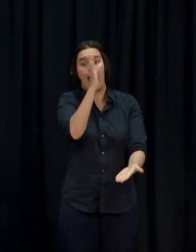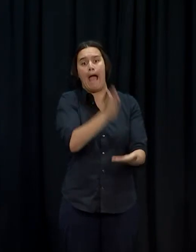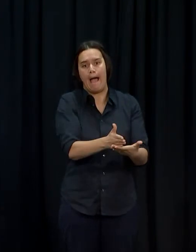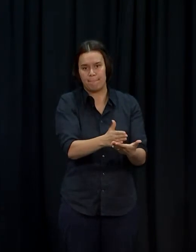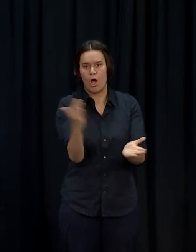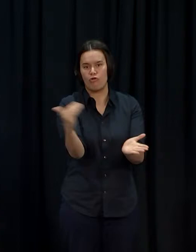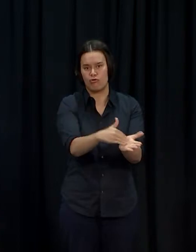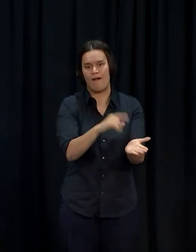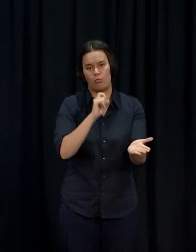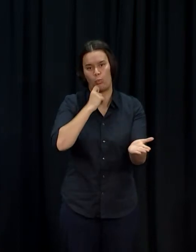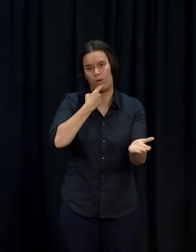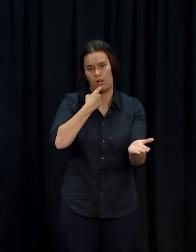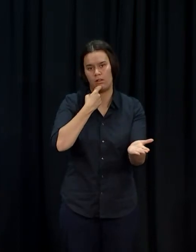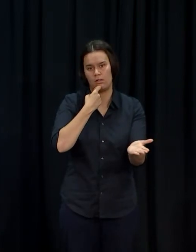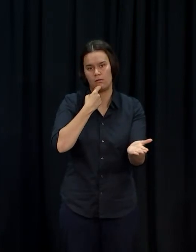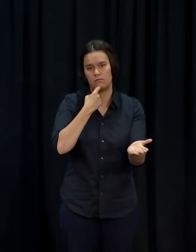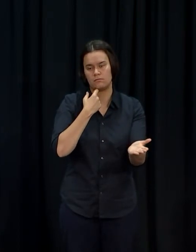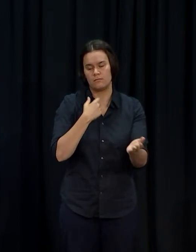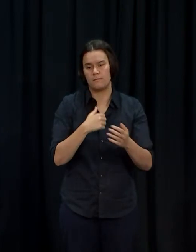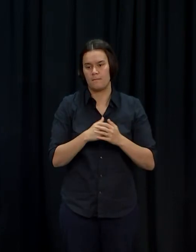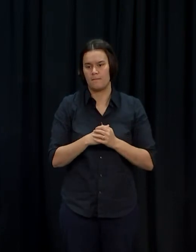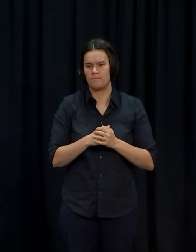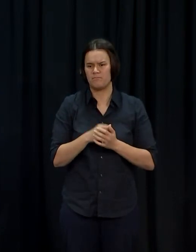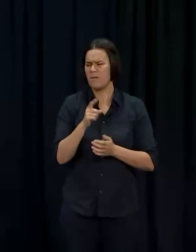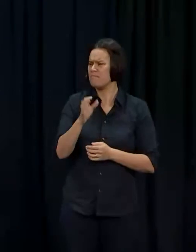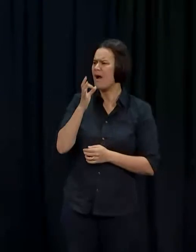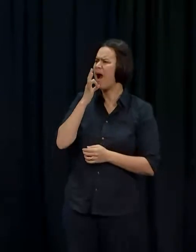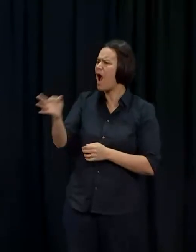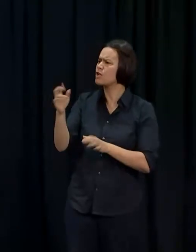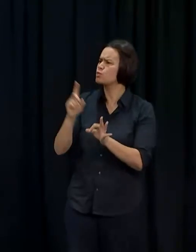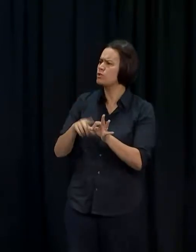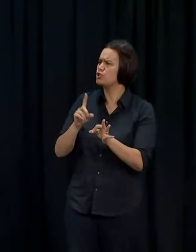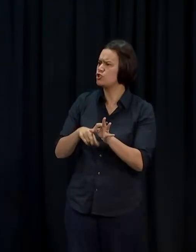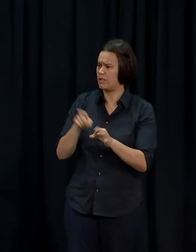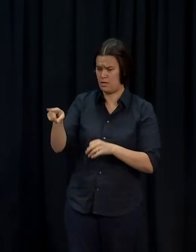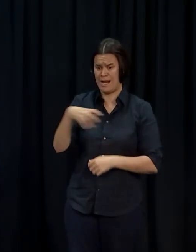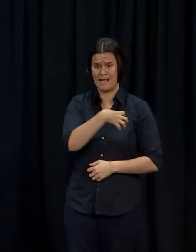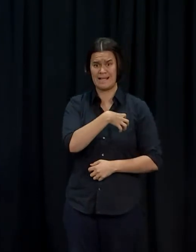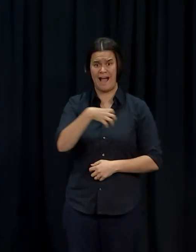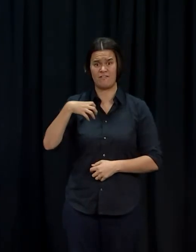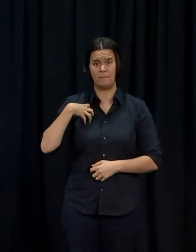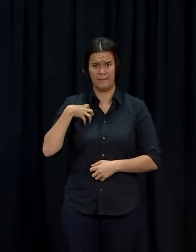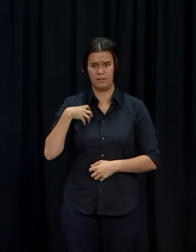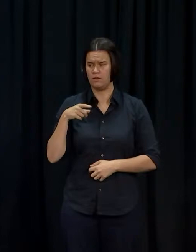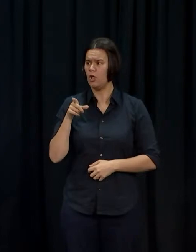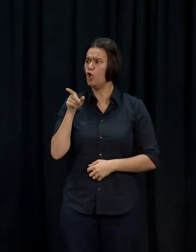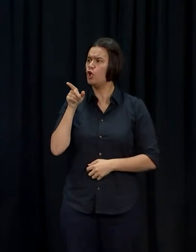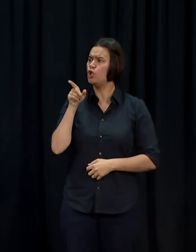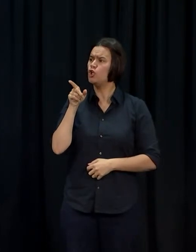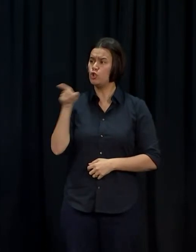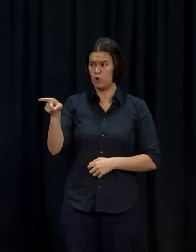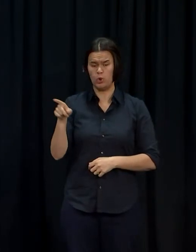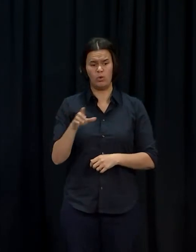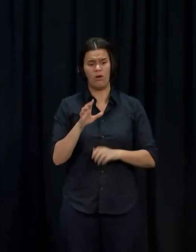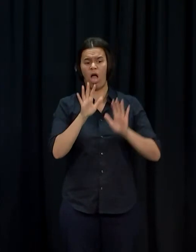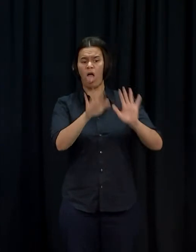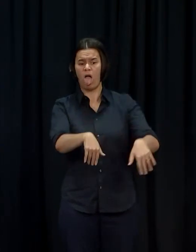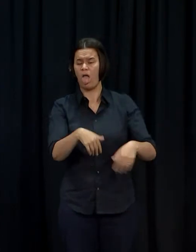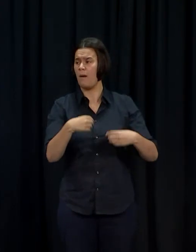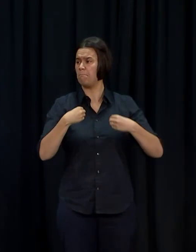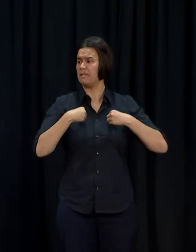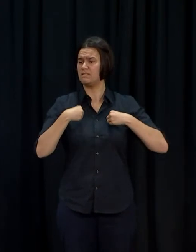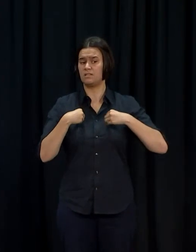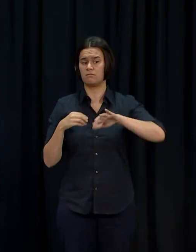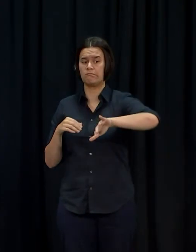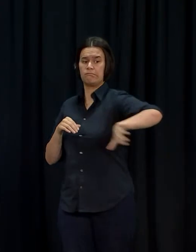into detail about what you mean about the action the government has taken? Did you deliberately go over the heads of the government or these businesses to the supplier?